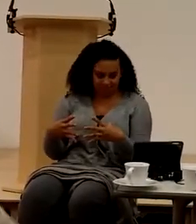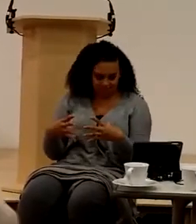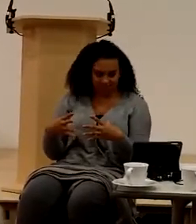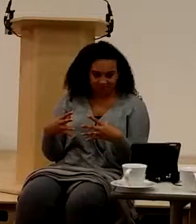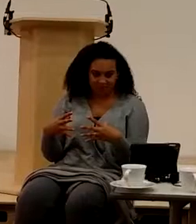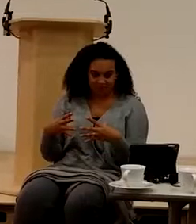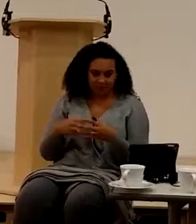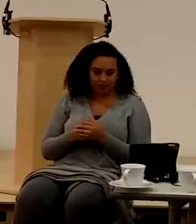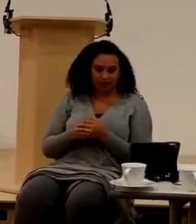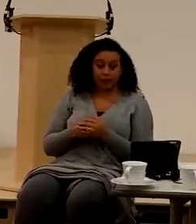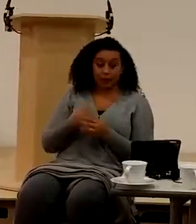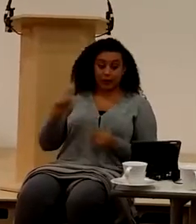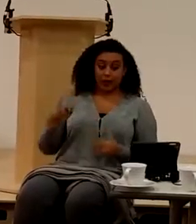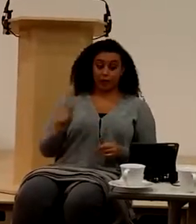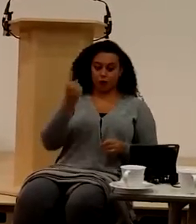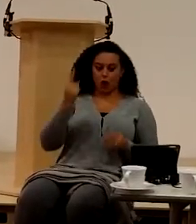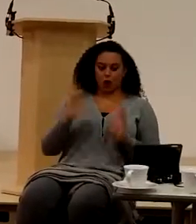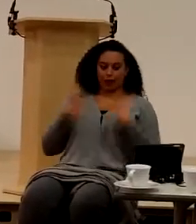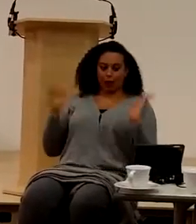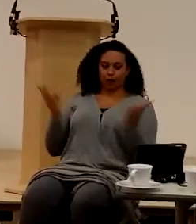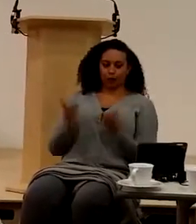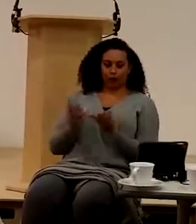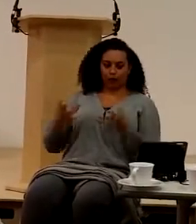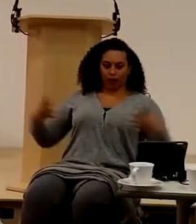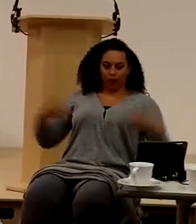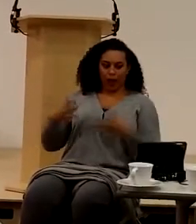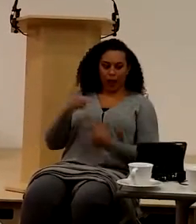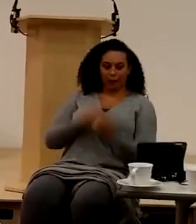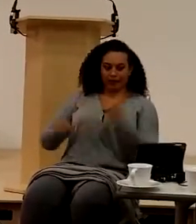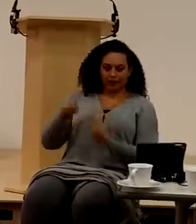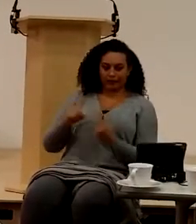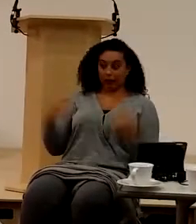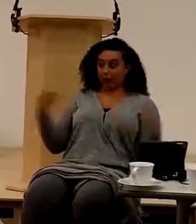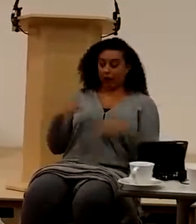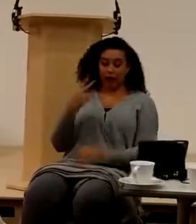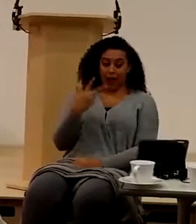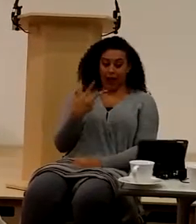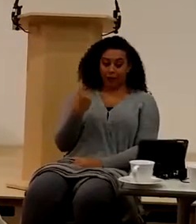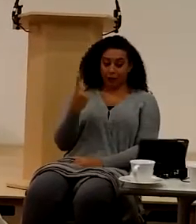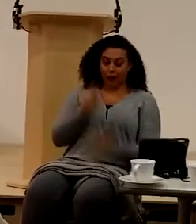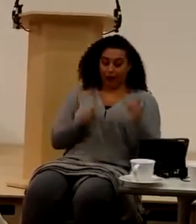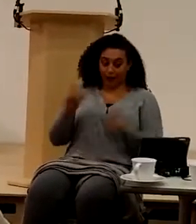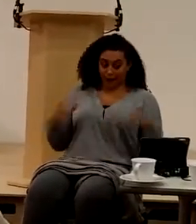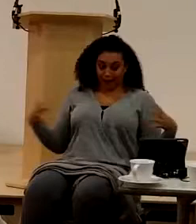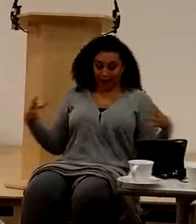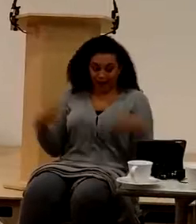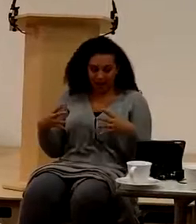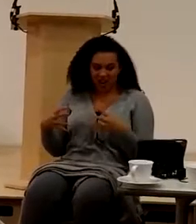Tackle specific social barriers to our